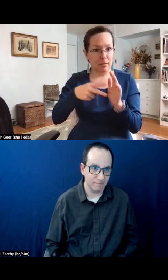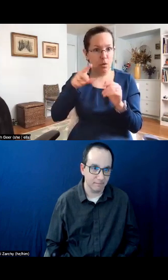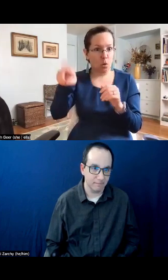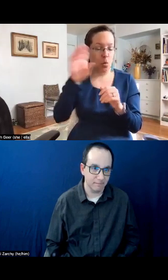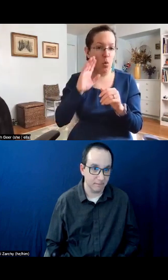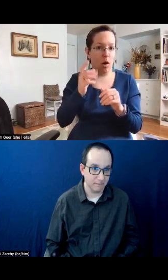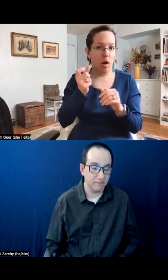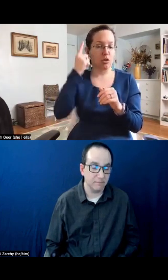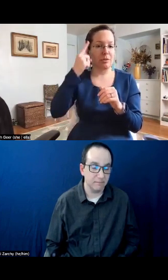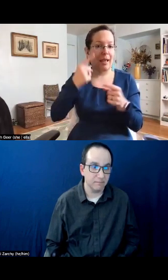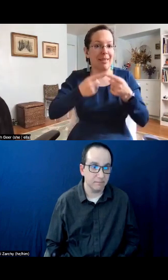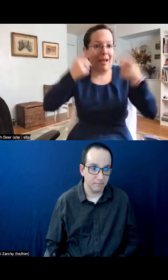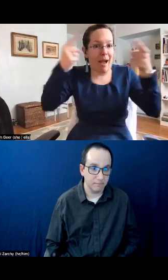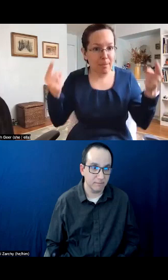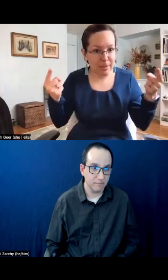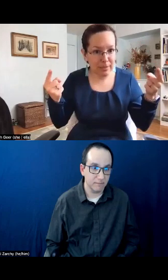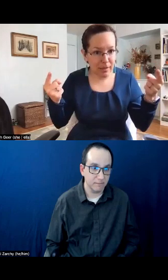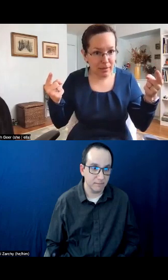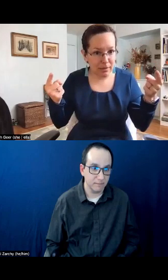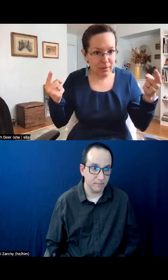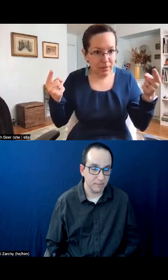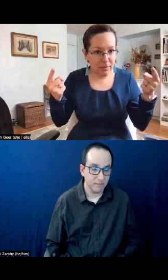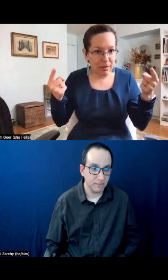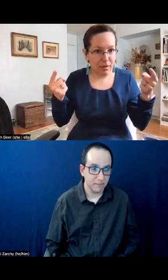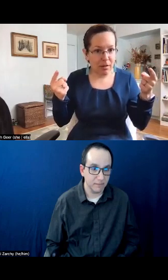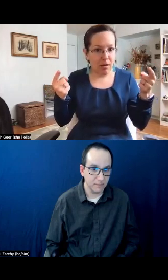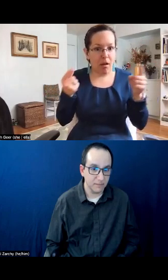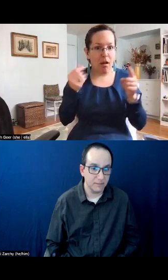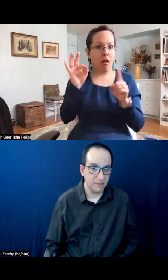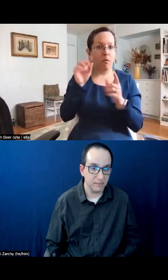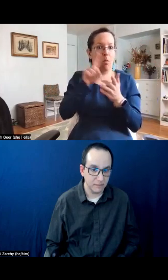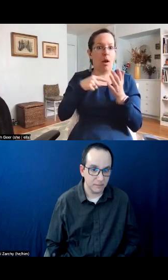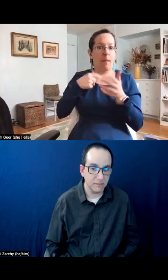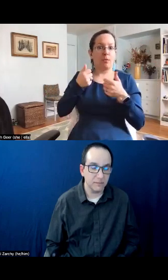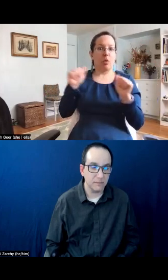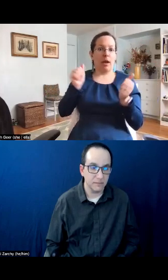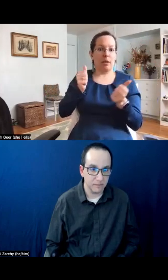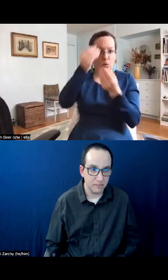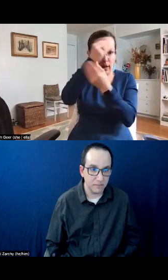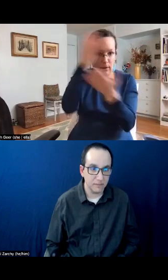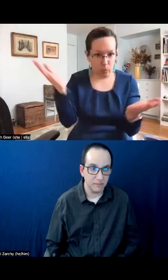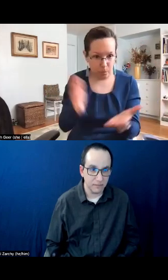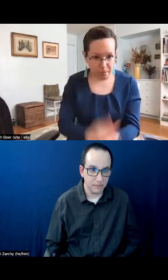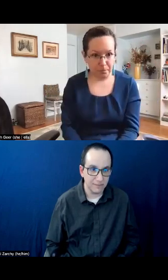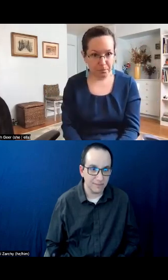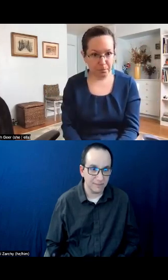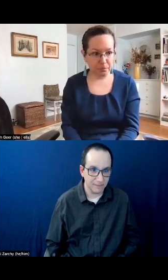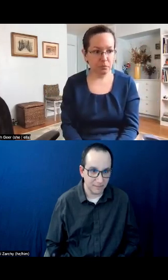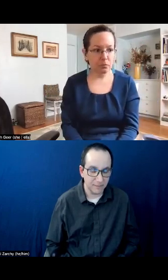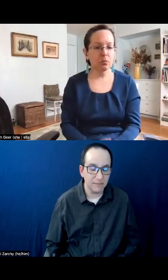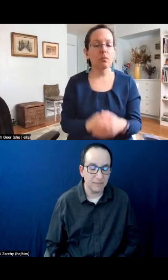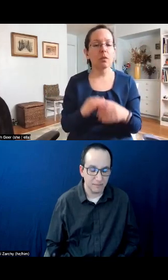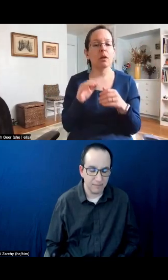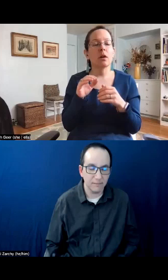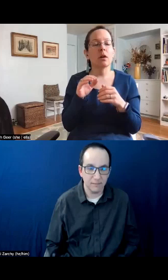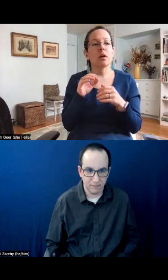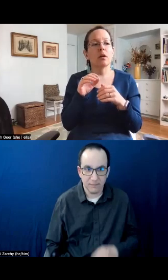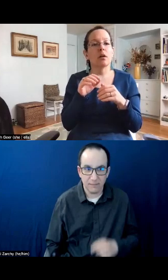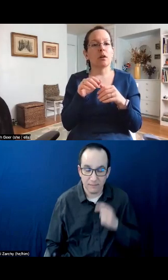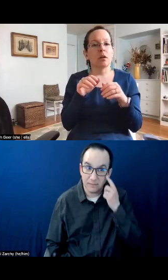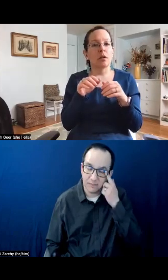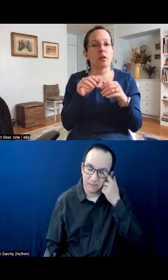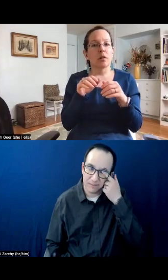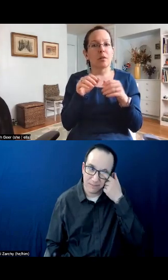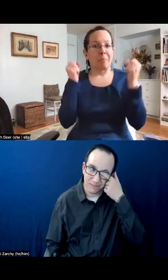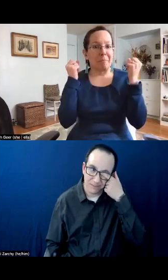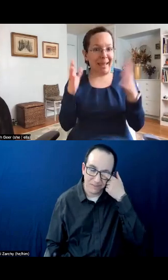be more flexible in that, it would change your understanding, it would change the intelligibility, it would actually convey the opposite meaning